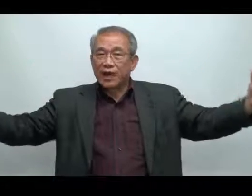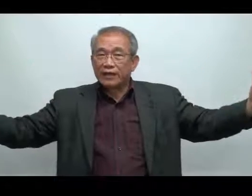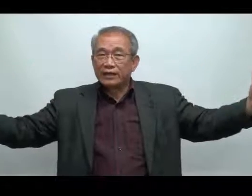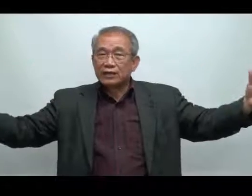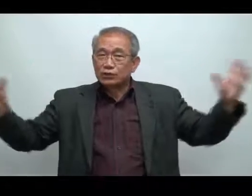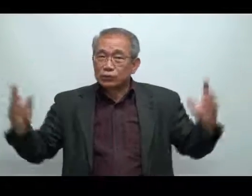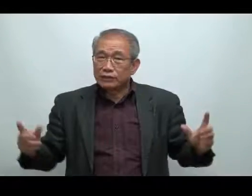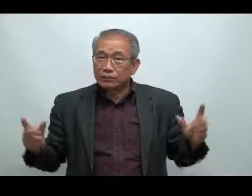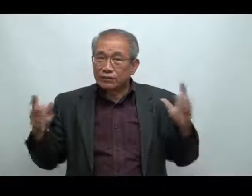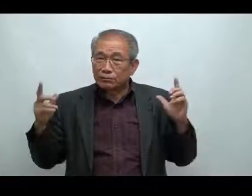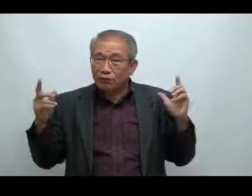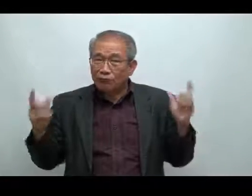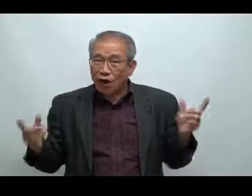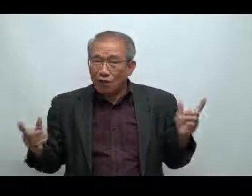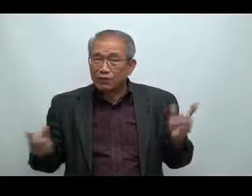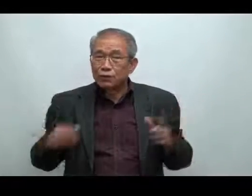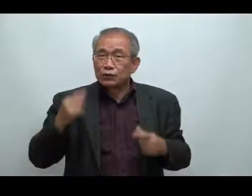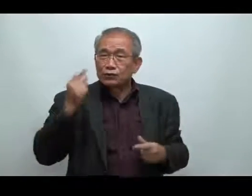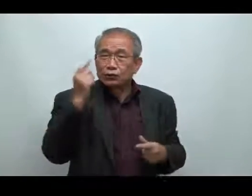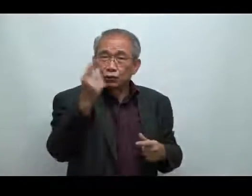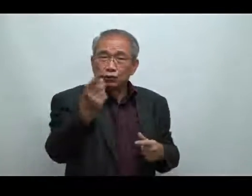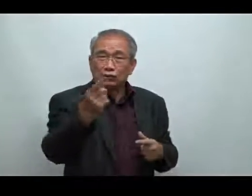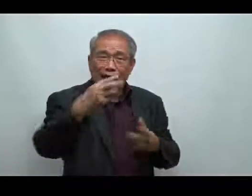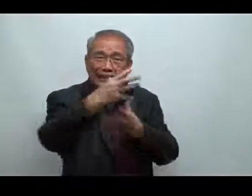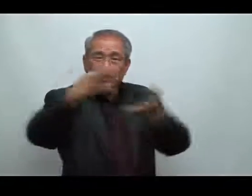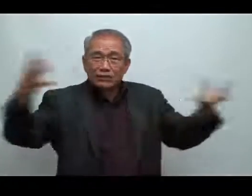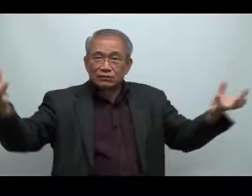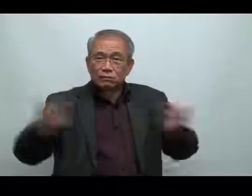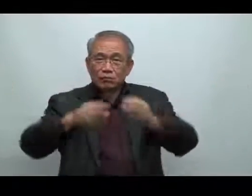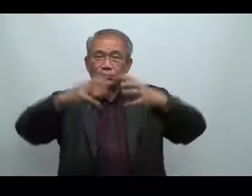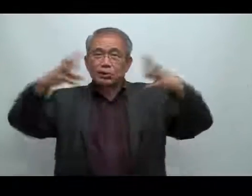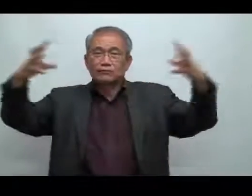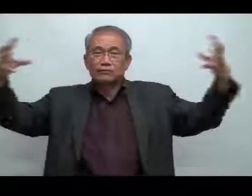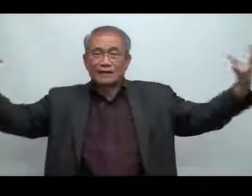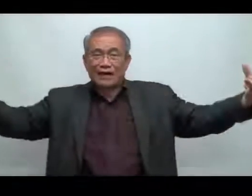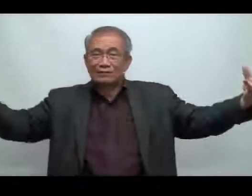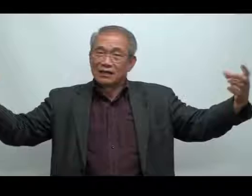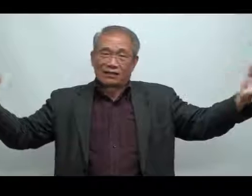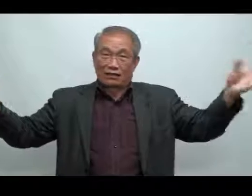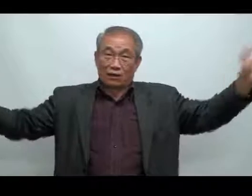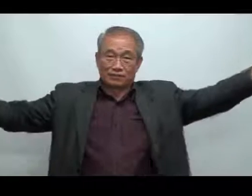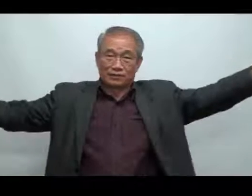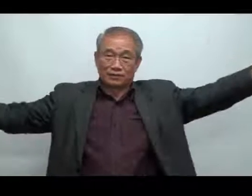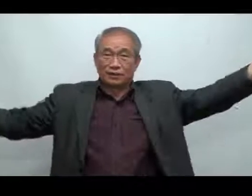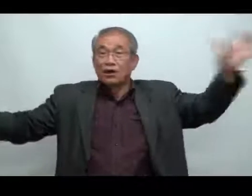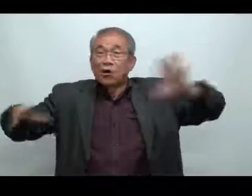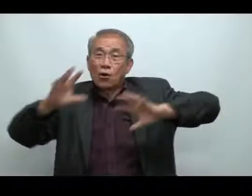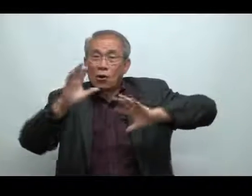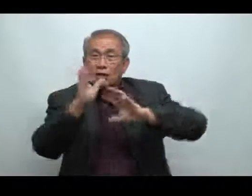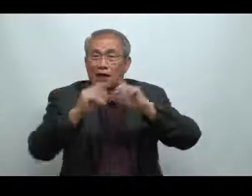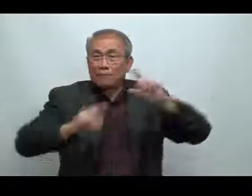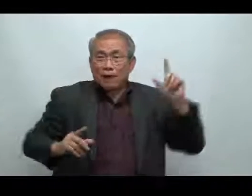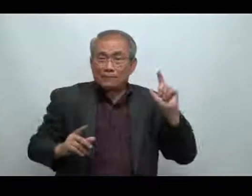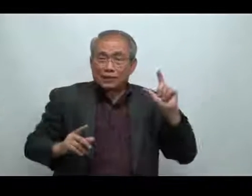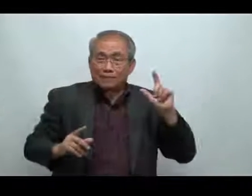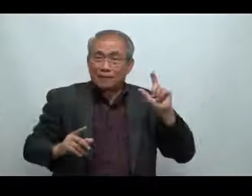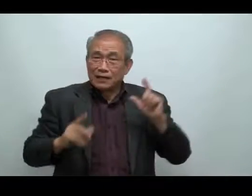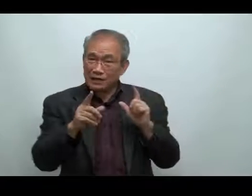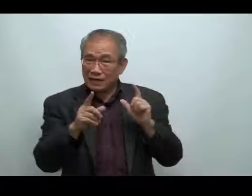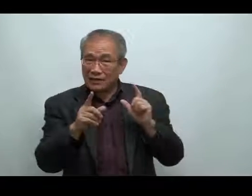way. So then when you perform, you can choose the ideal, most beautiful sound, like an opera singer or a pop singer. As a matter